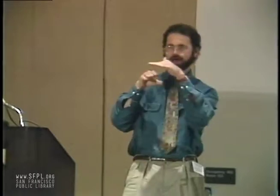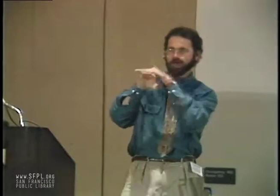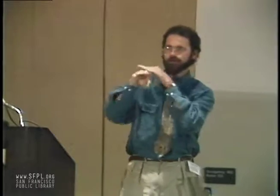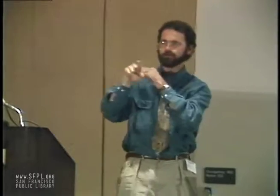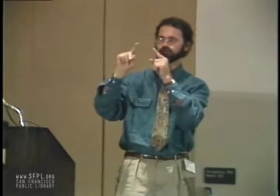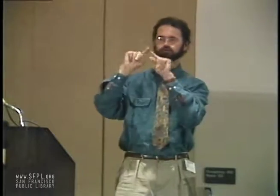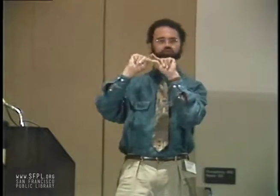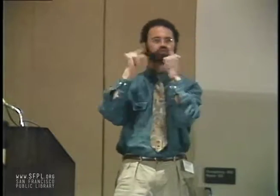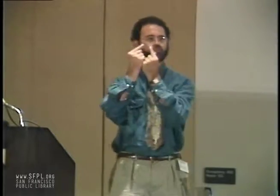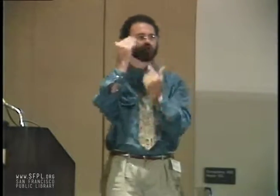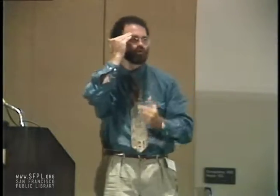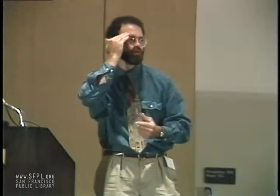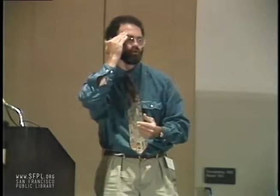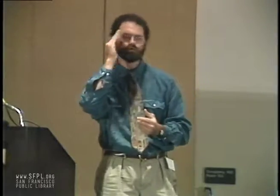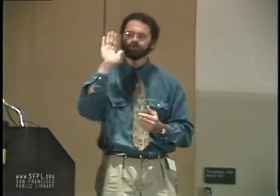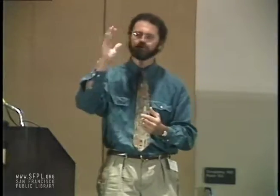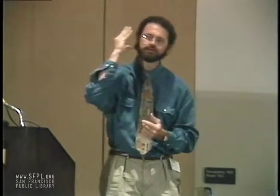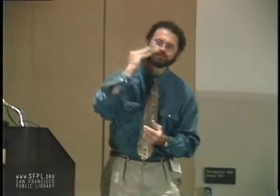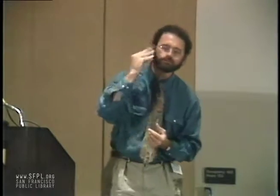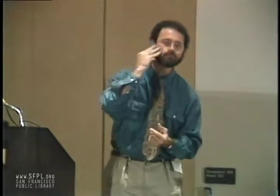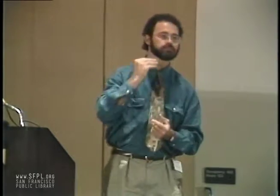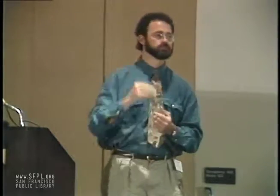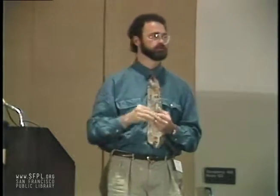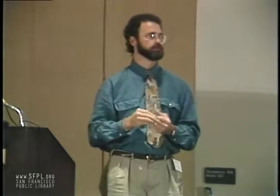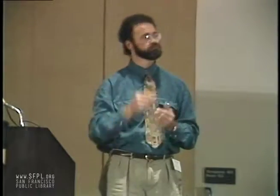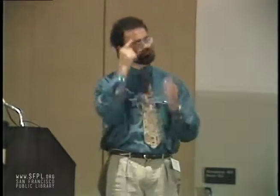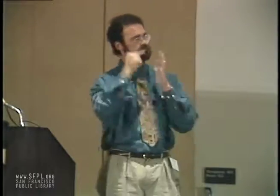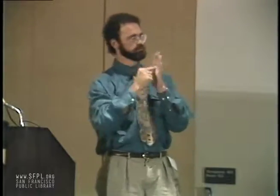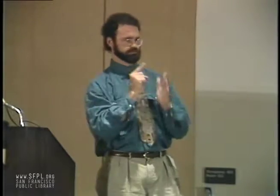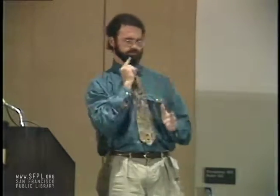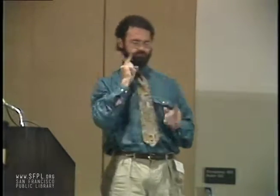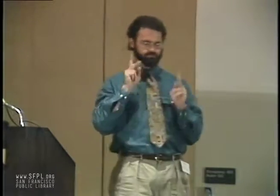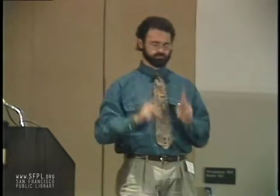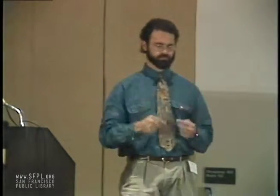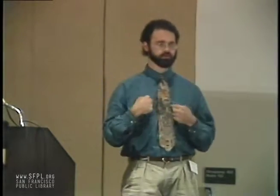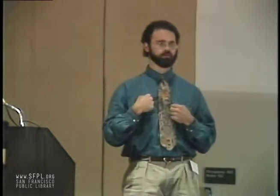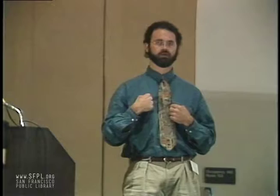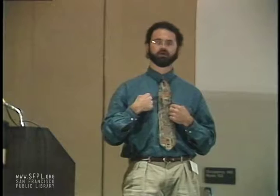Through the process of group identification, I gain experience.